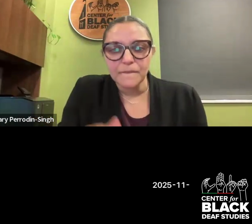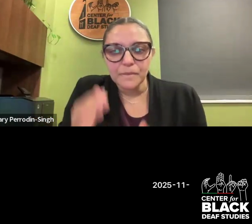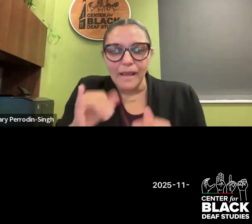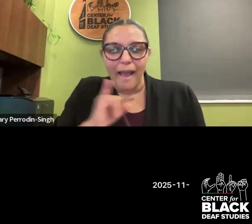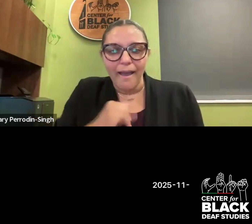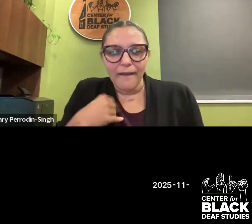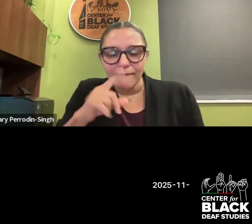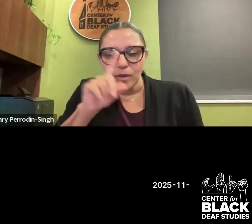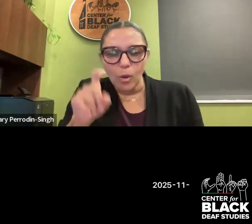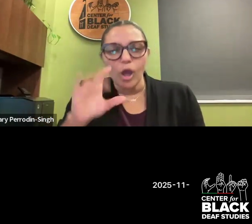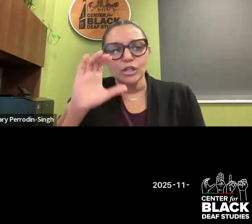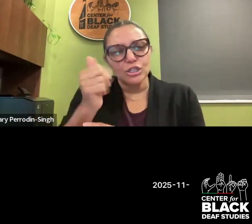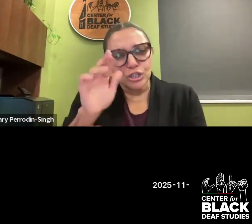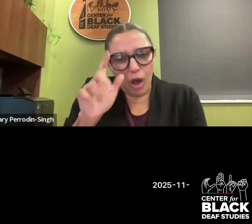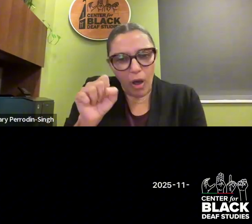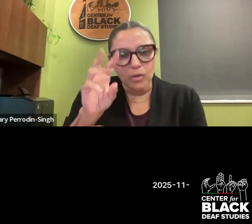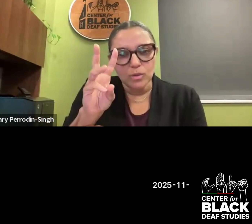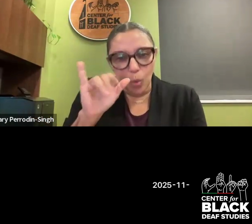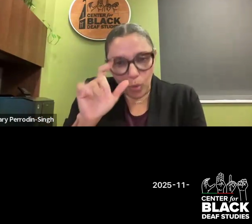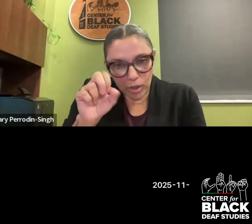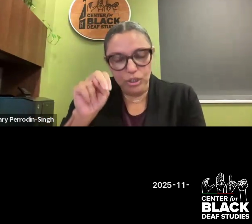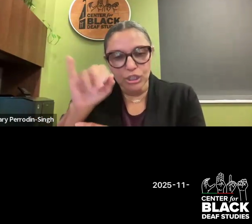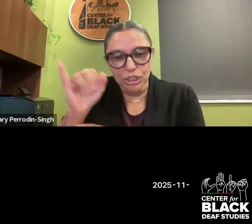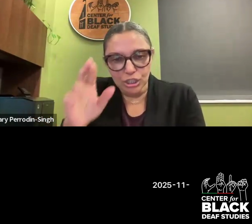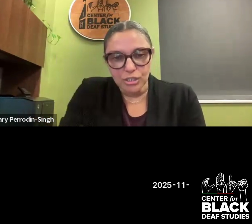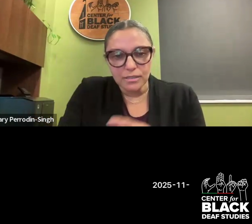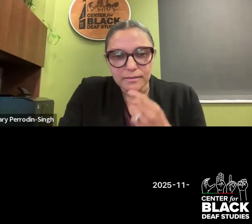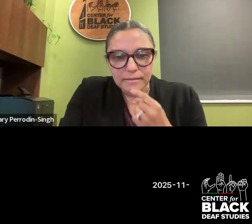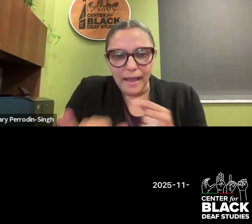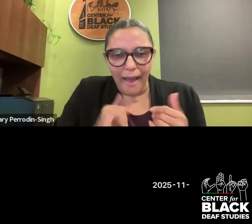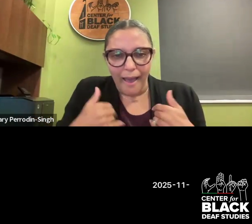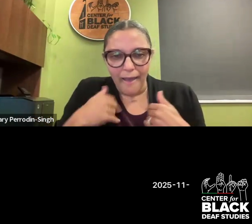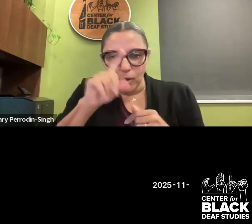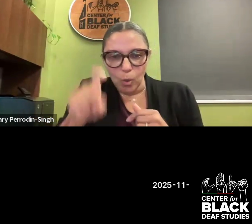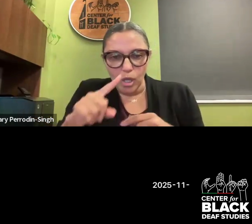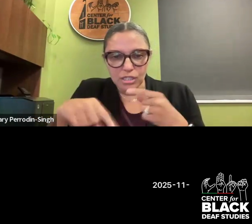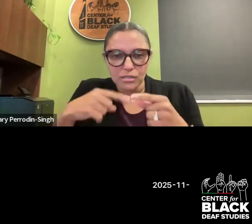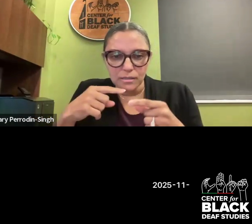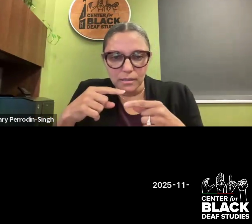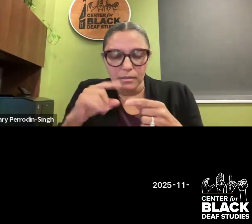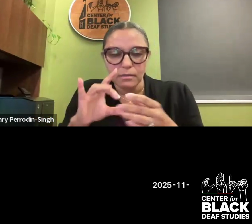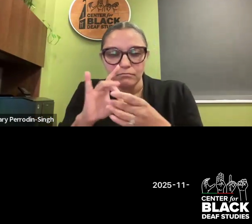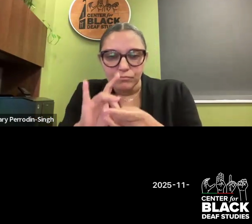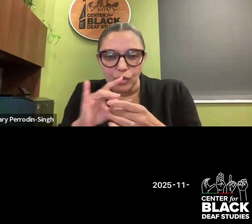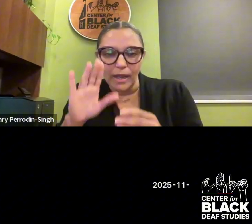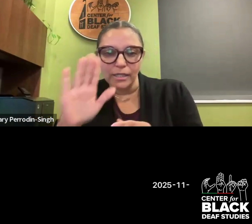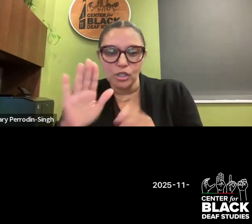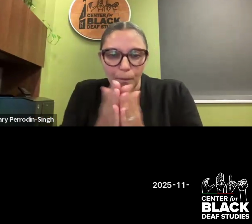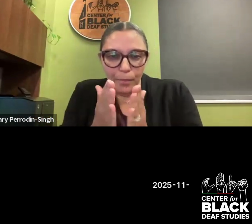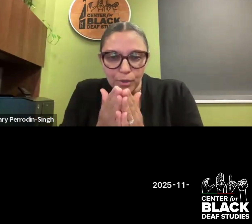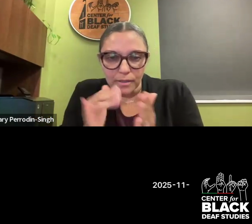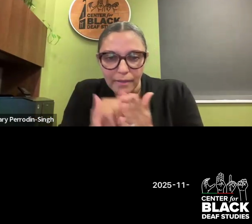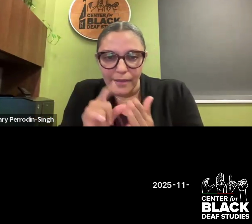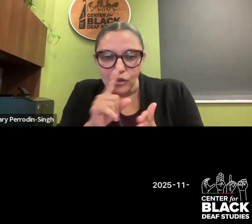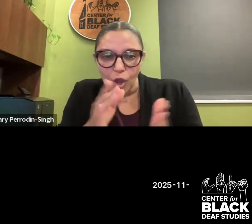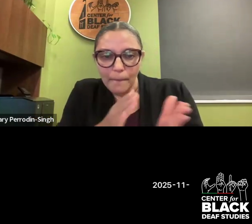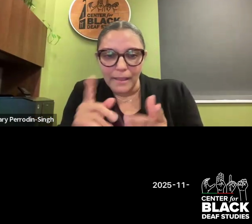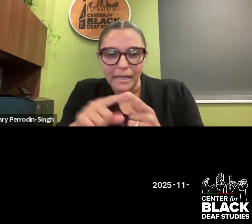much. Okay, so I have another question that relates about the book that you plan to establish about your life